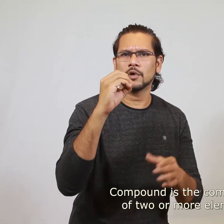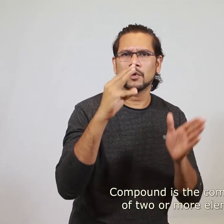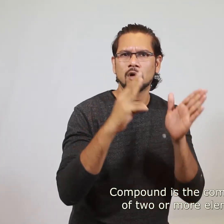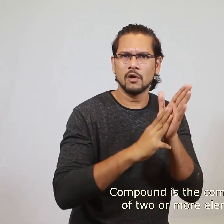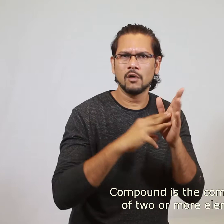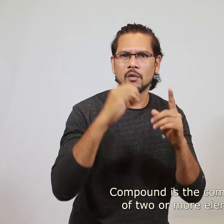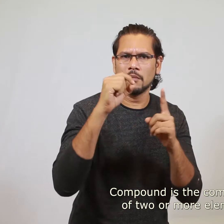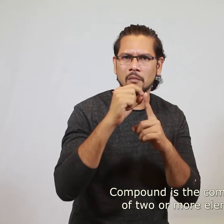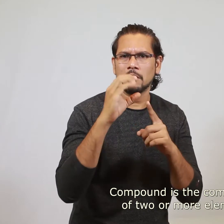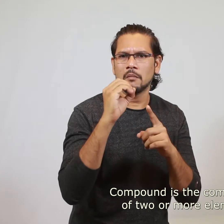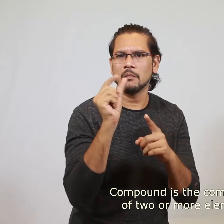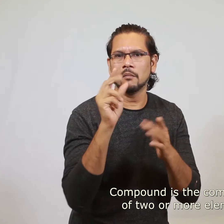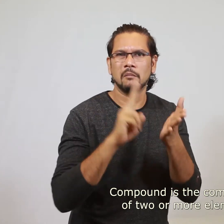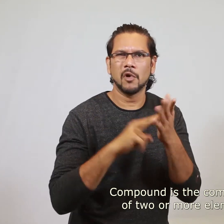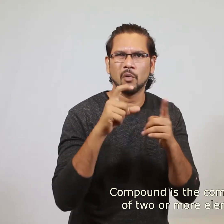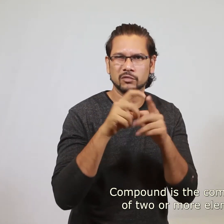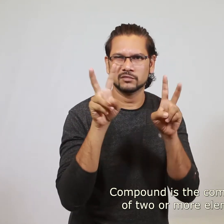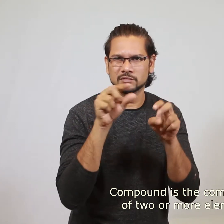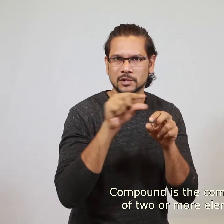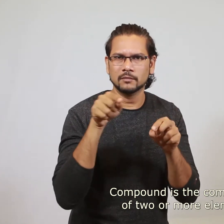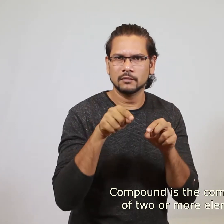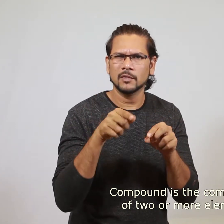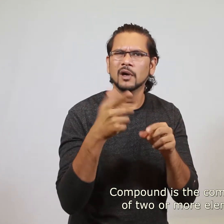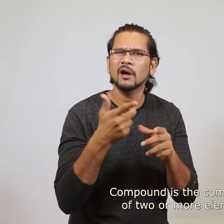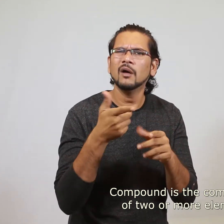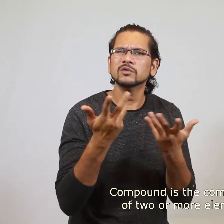Compound is the combination of two or more elements.